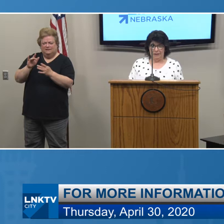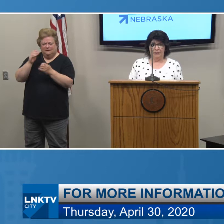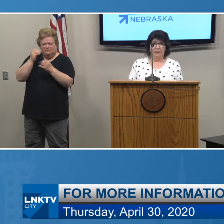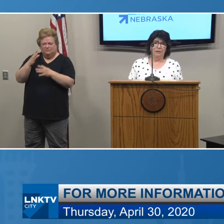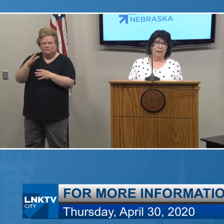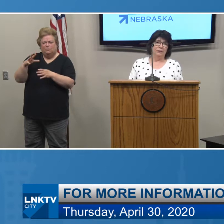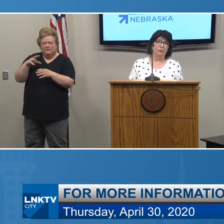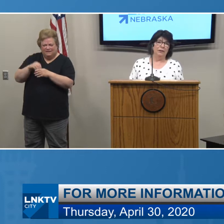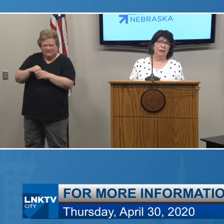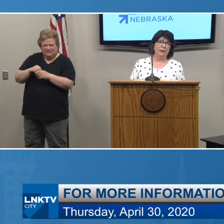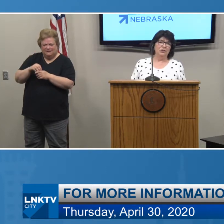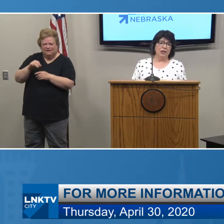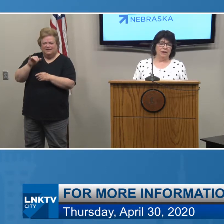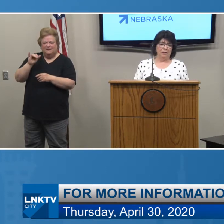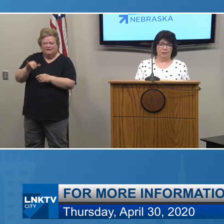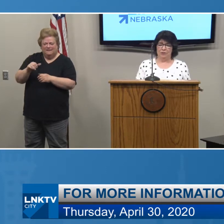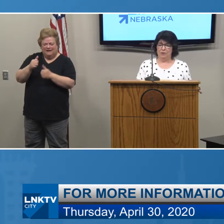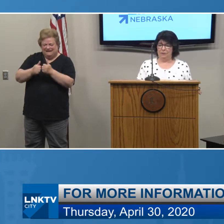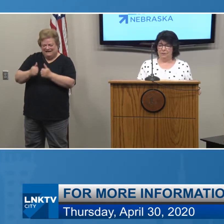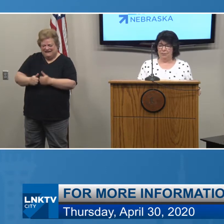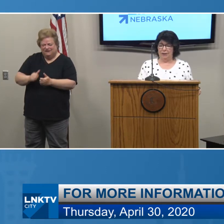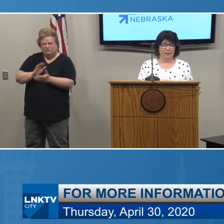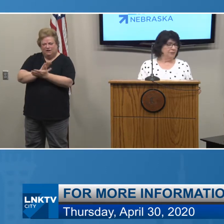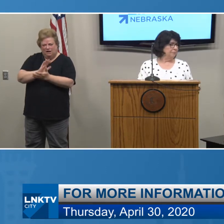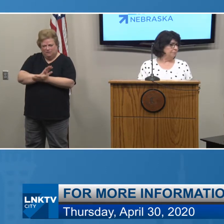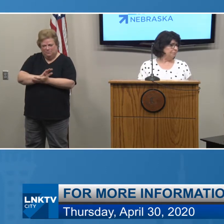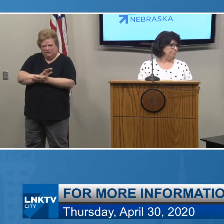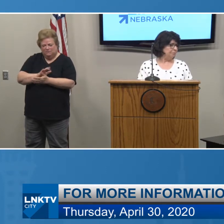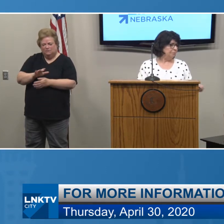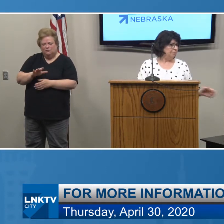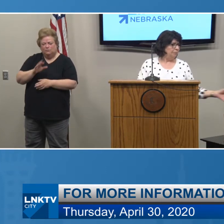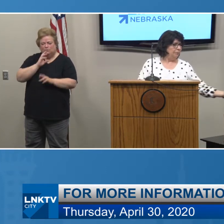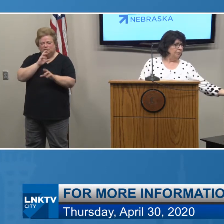provided within each document to respond.